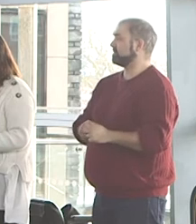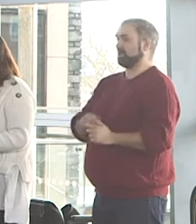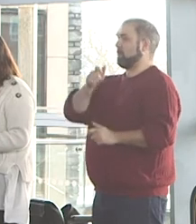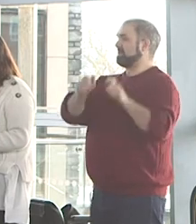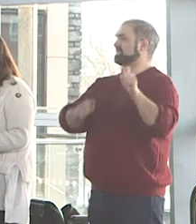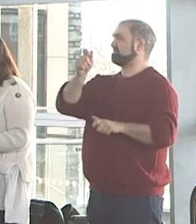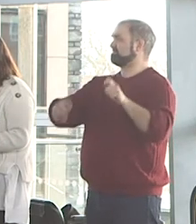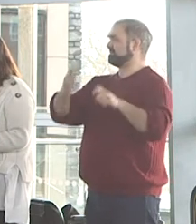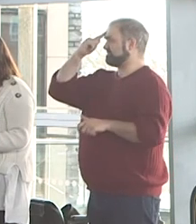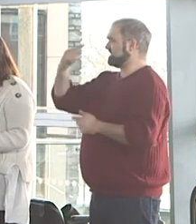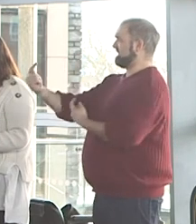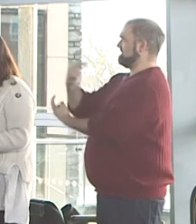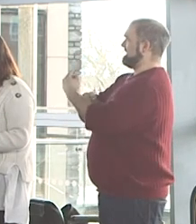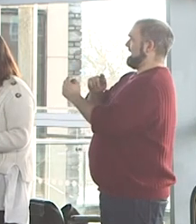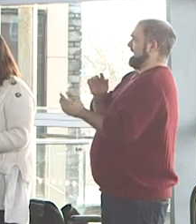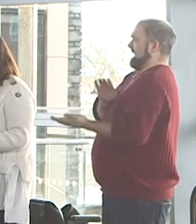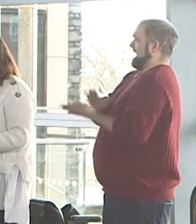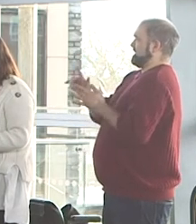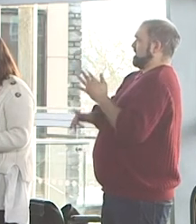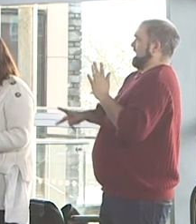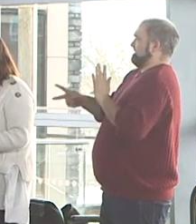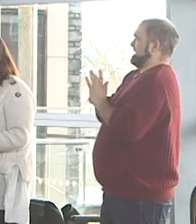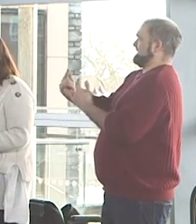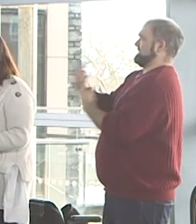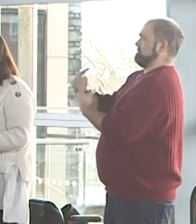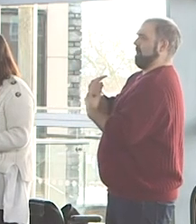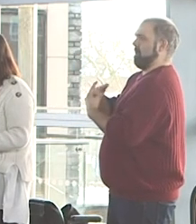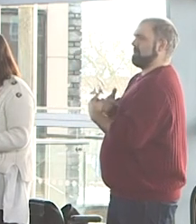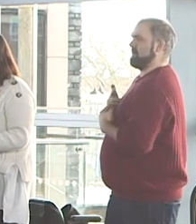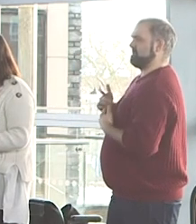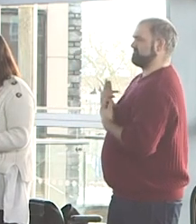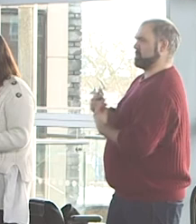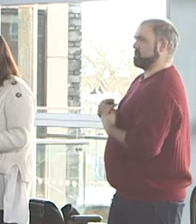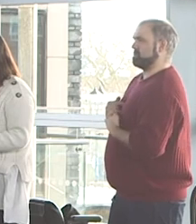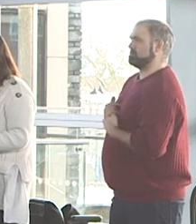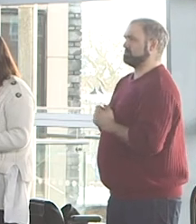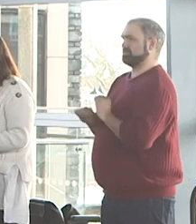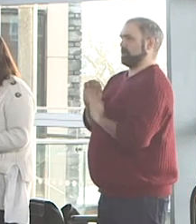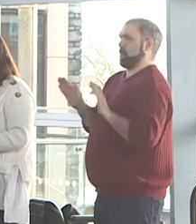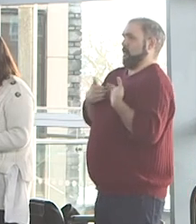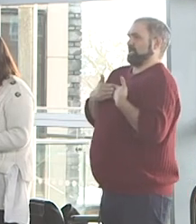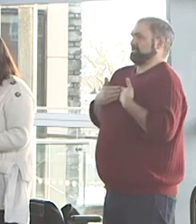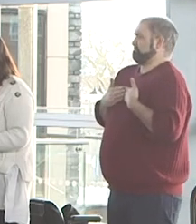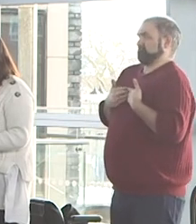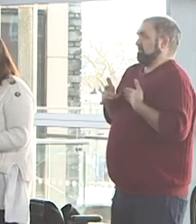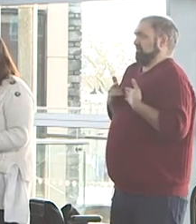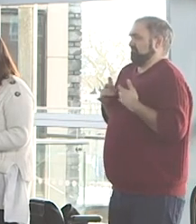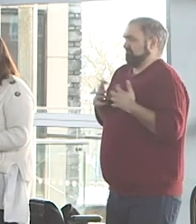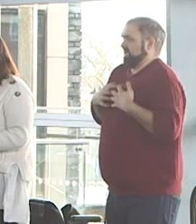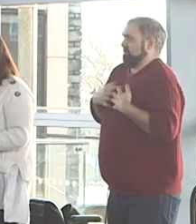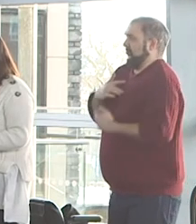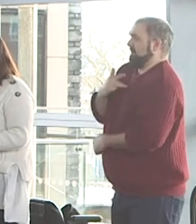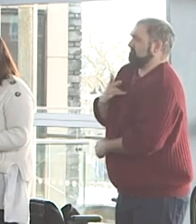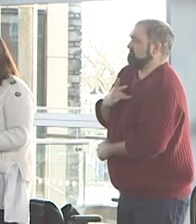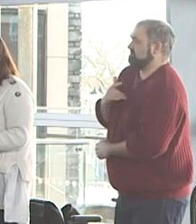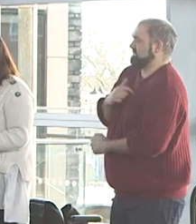they felt the stigma of HIV affecting the way they socialize. They were back in the closet out of fear for their lives, much